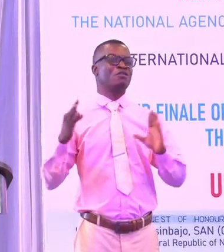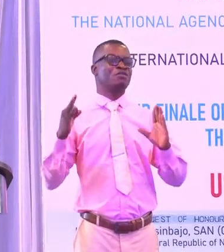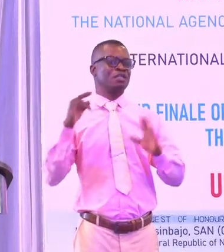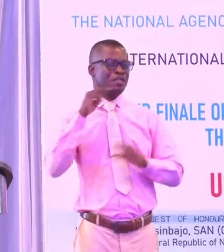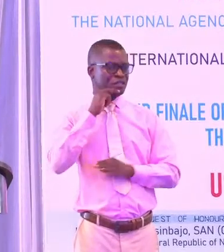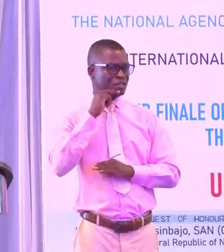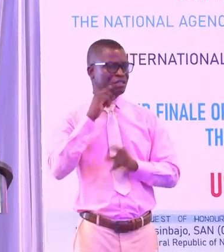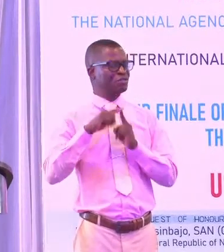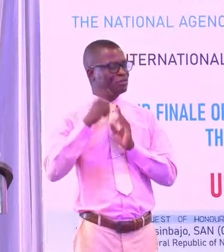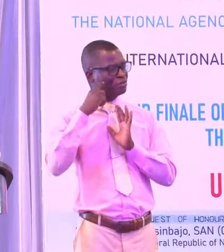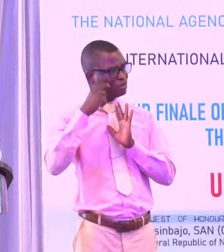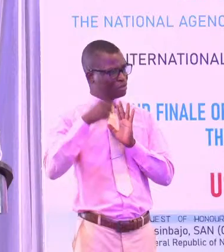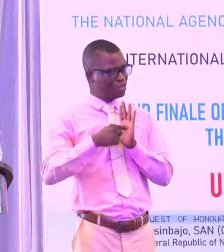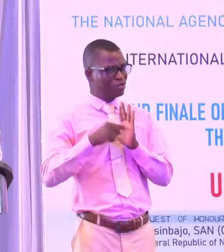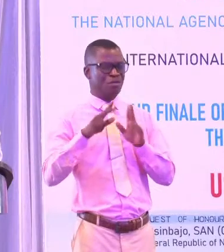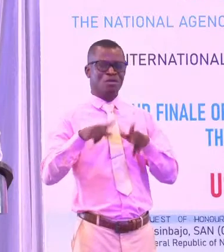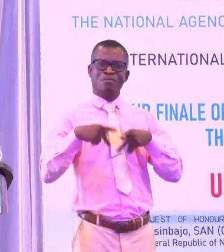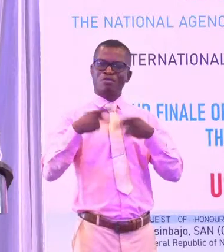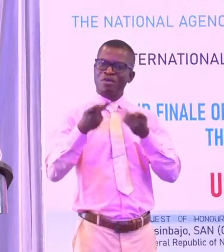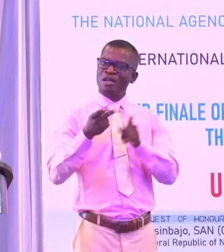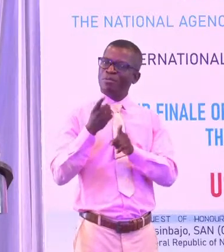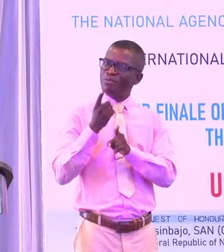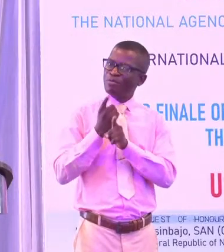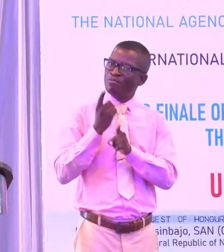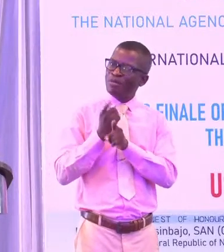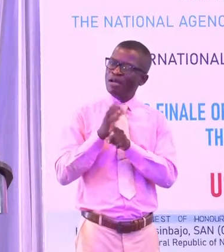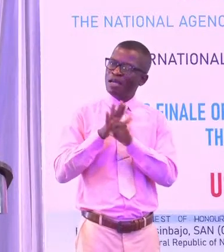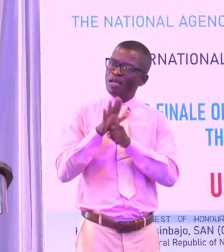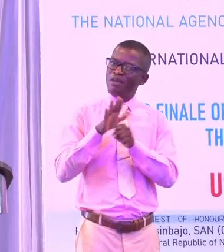to consider providing adequate funding